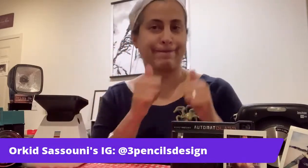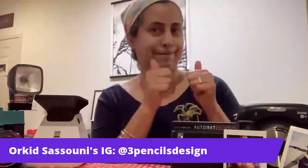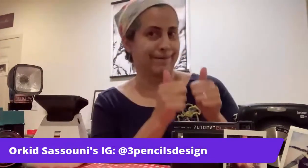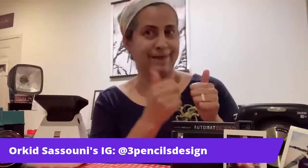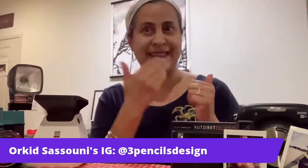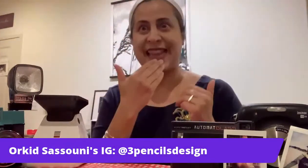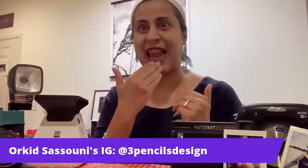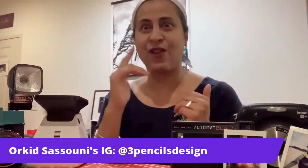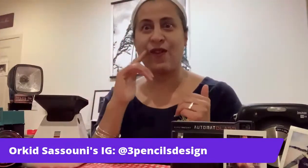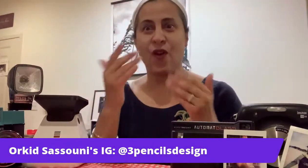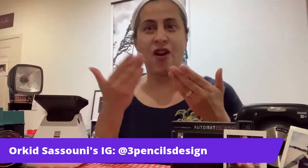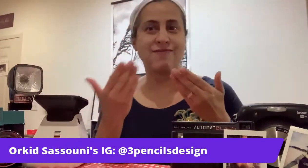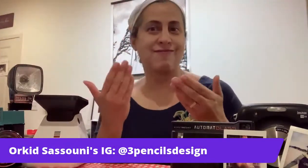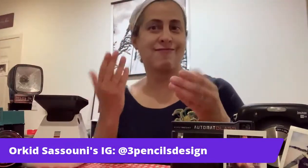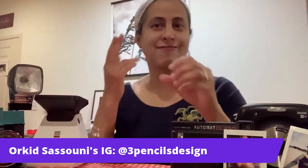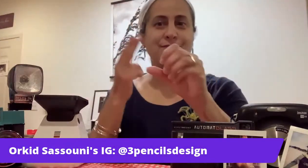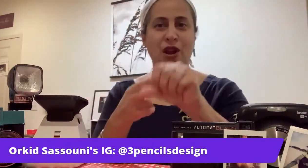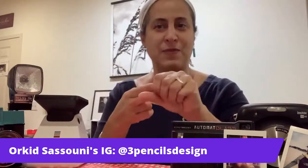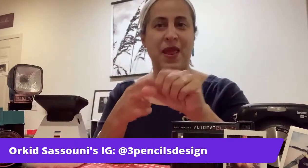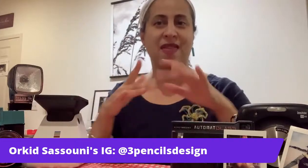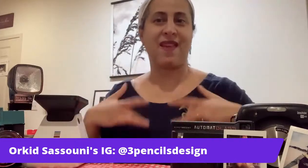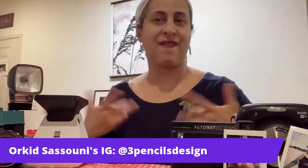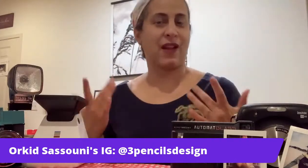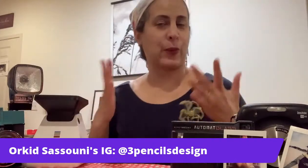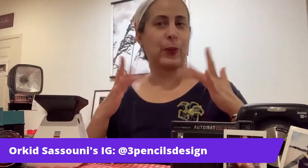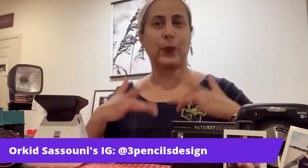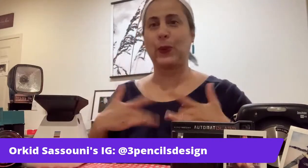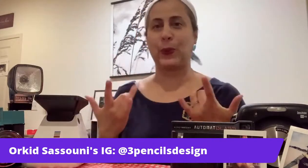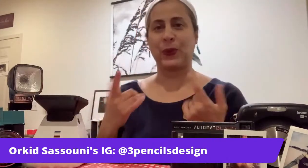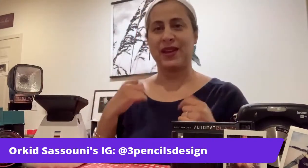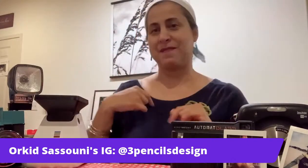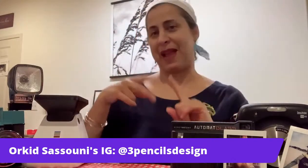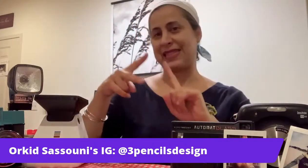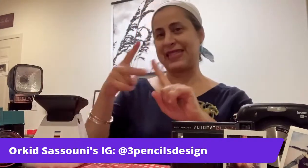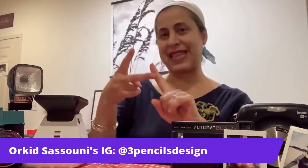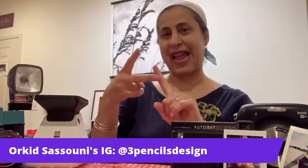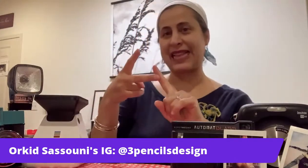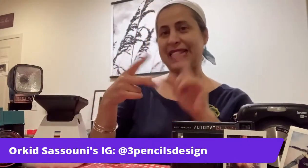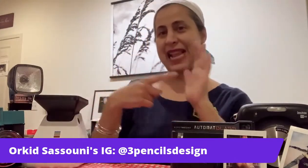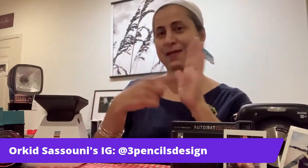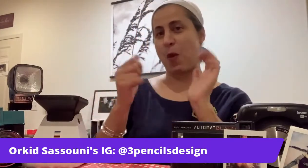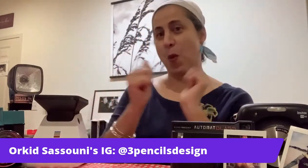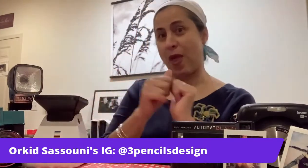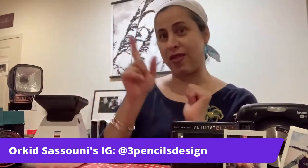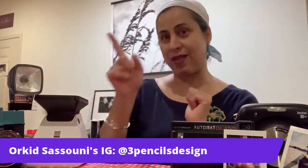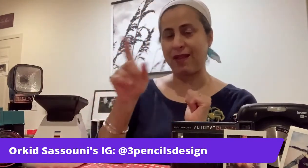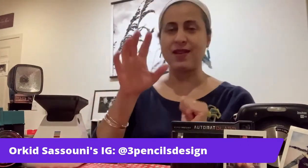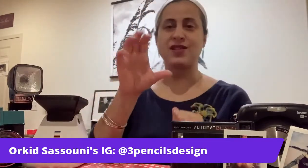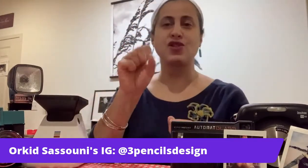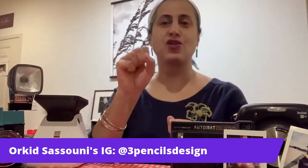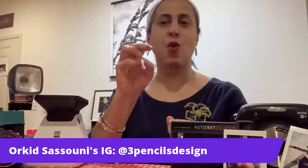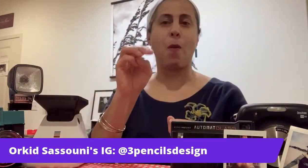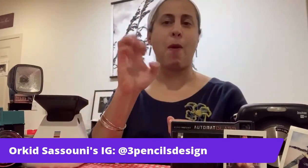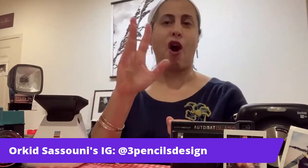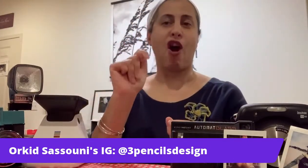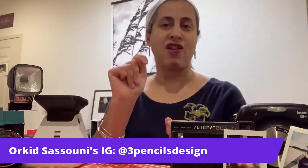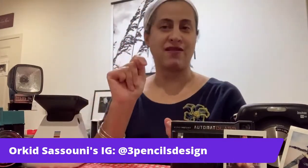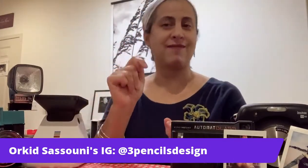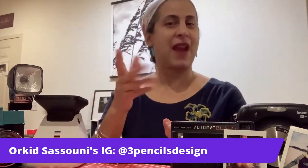exhibit with Soma Arts. Thank you for having me as a part of this event. I'm thrilled to be here. This is my second exhibition with